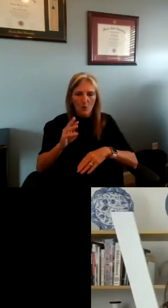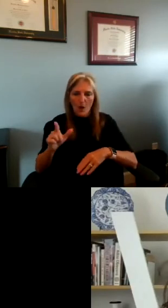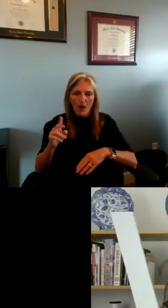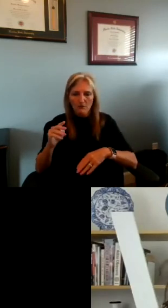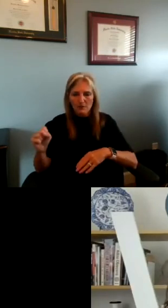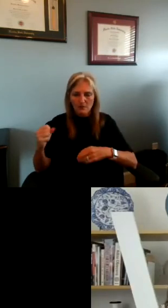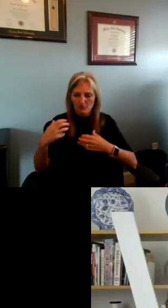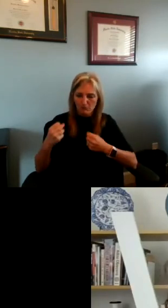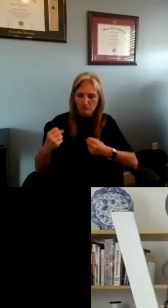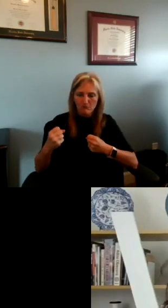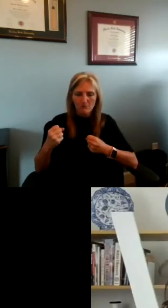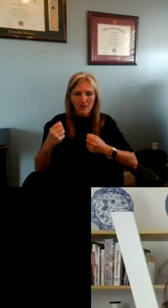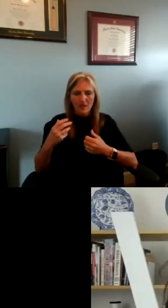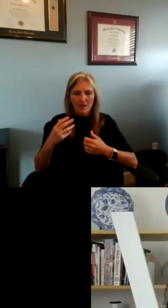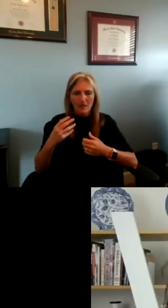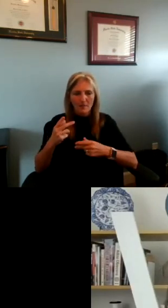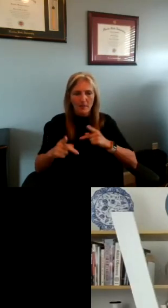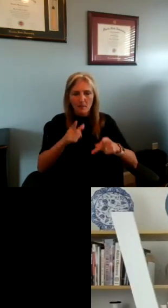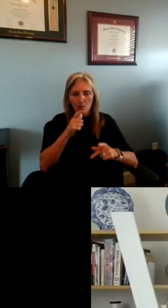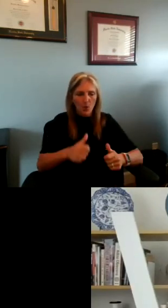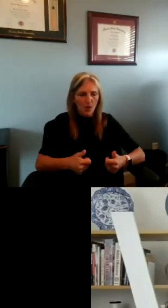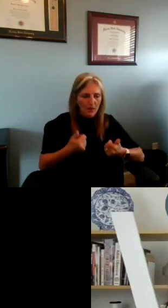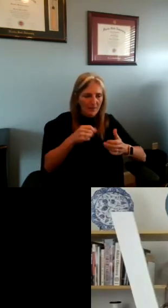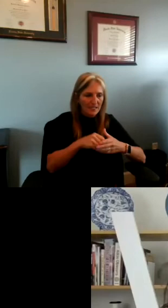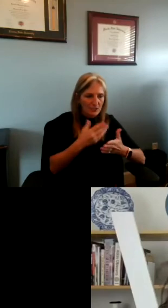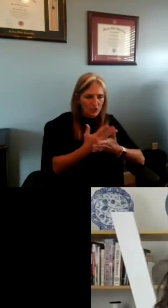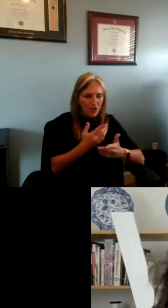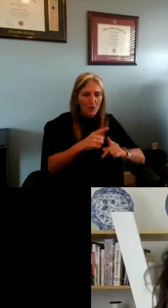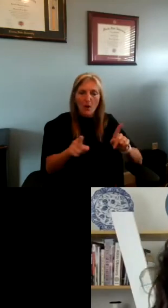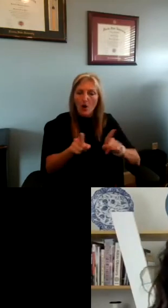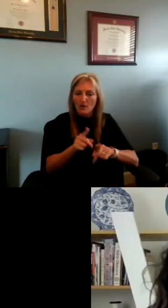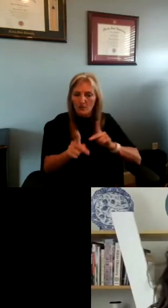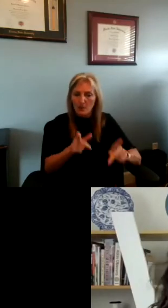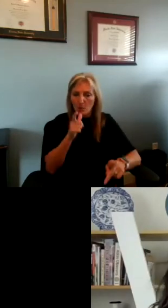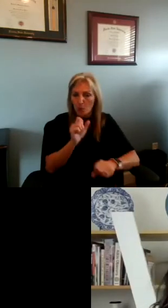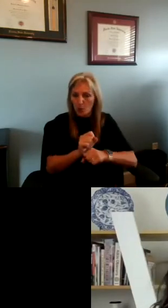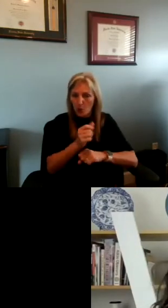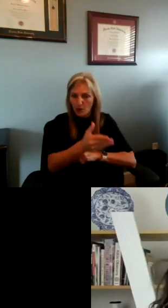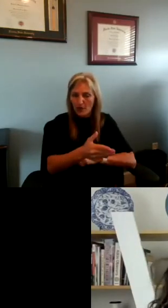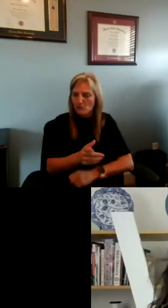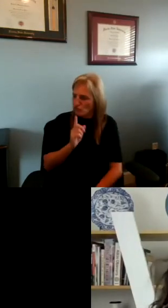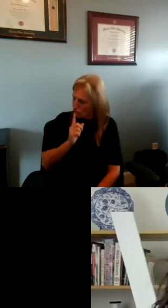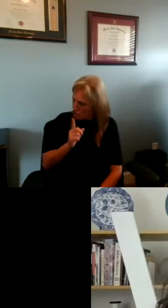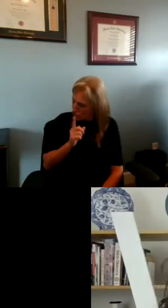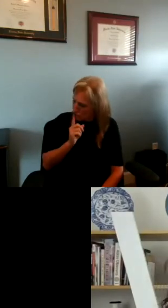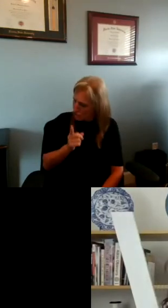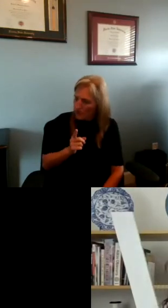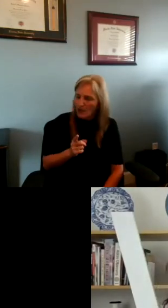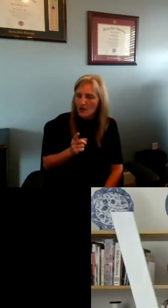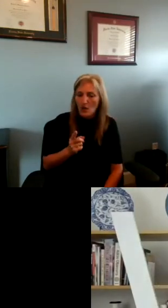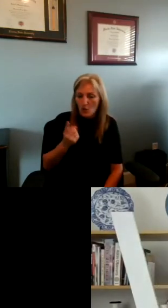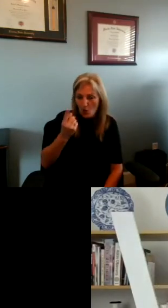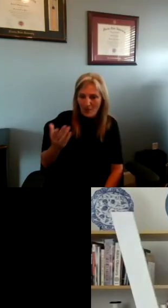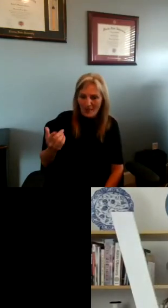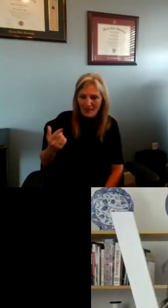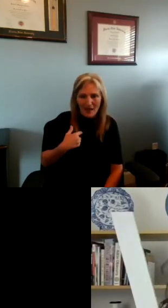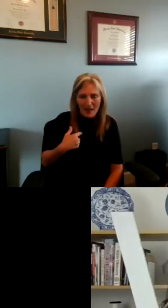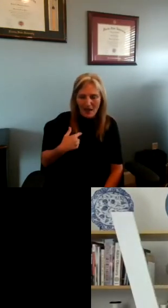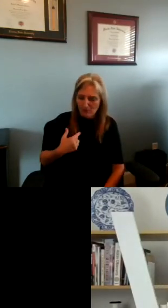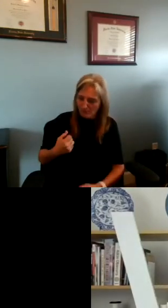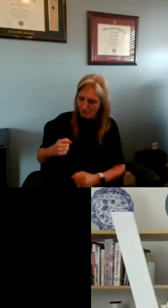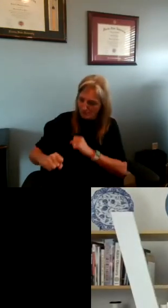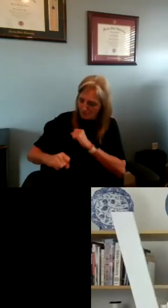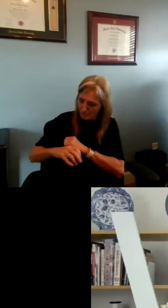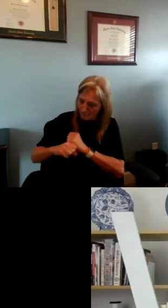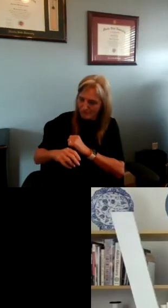who are living in jails and prisons, but also people who are working there? Absolutely. And one of the things that I am a proponent of is